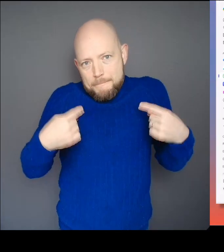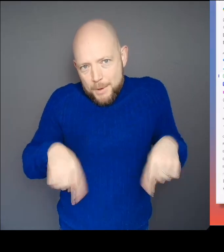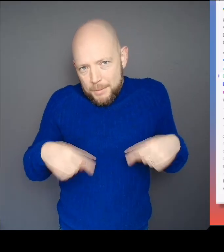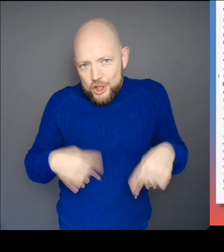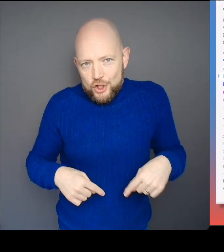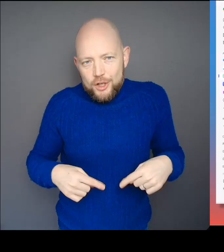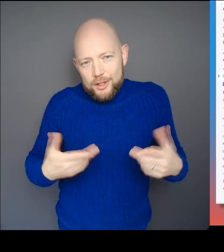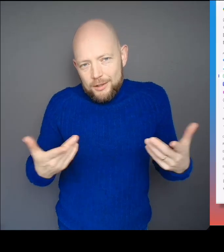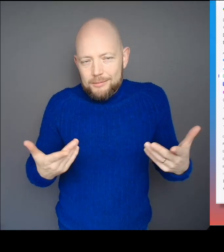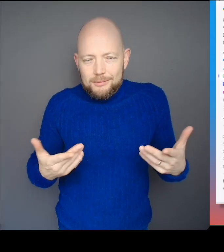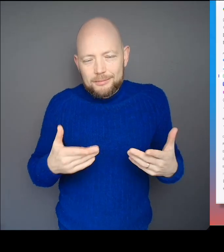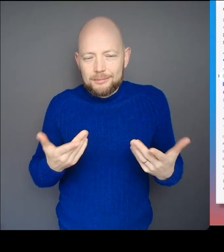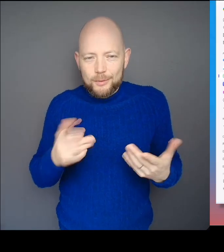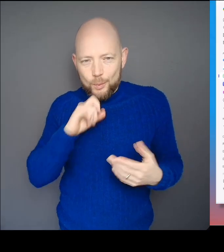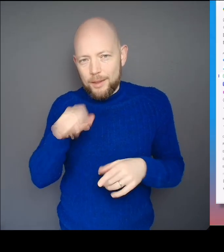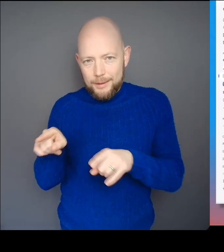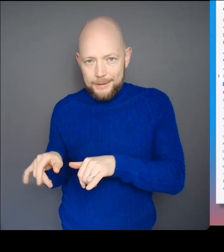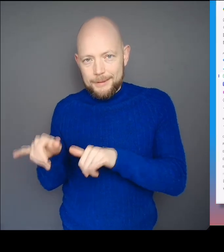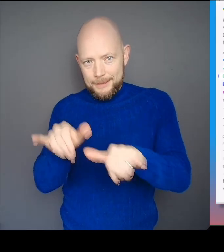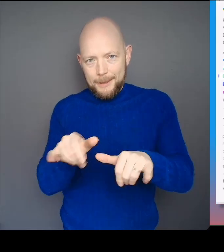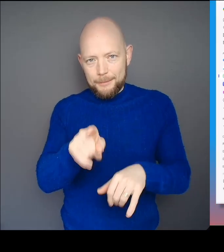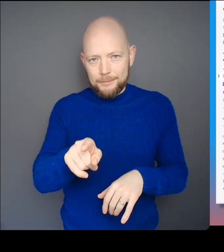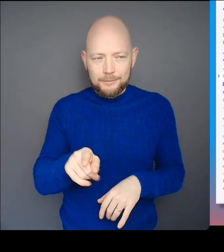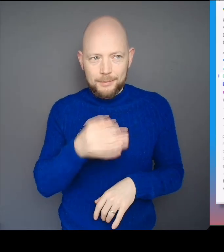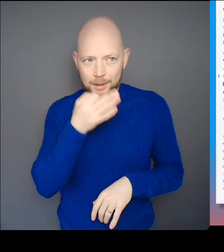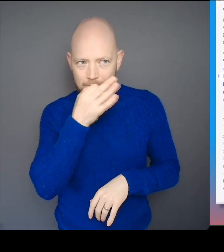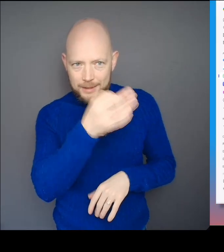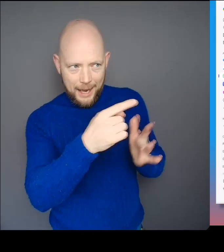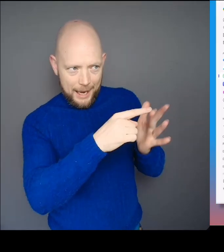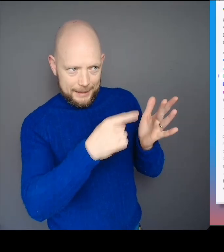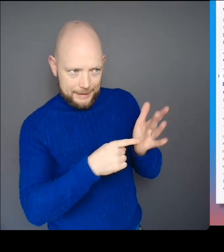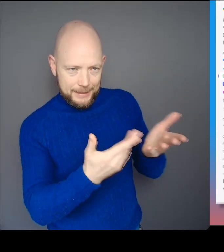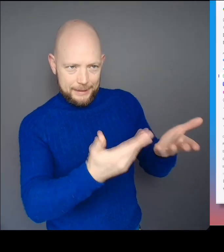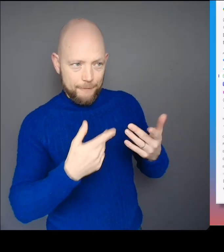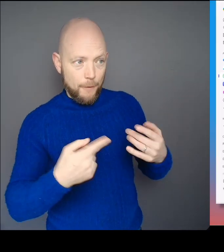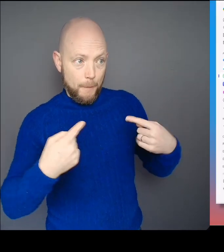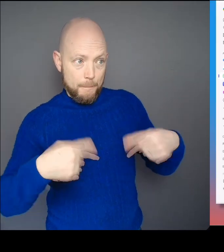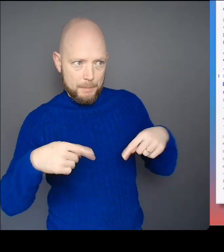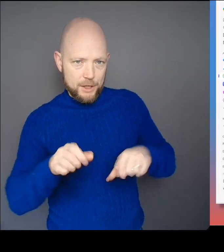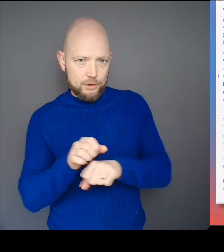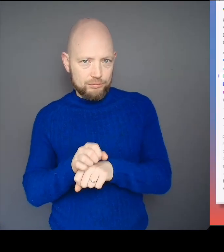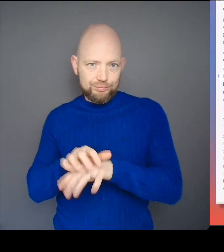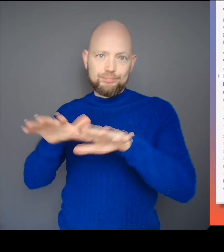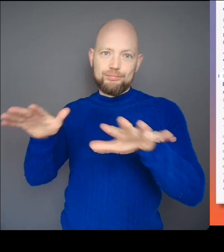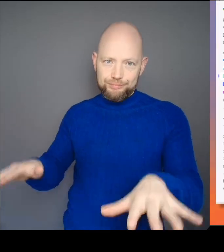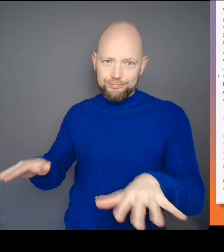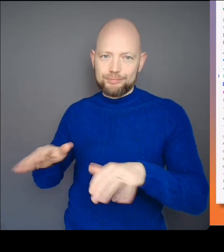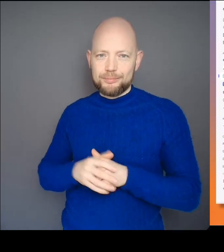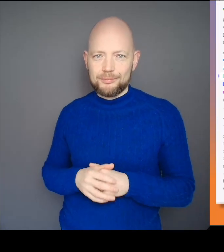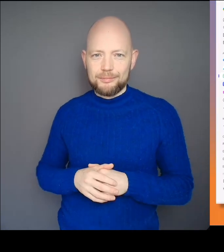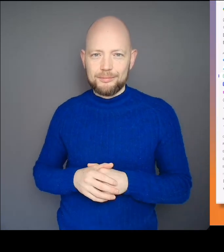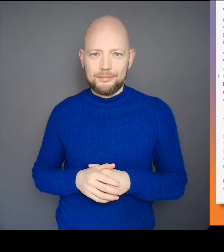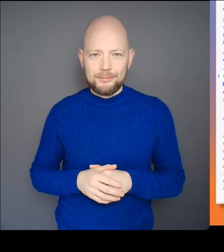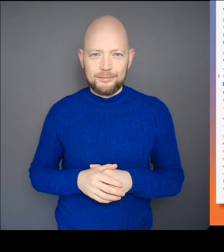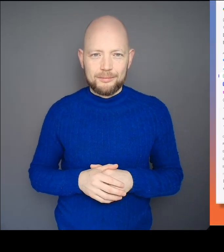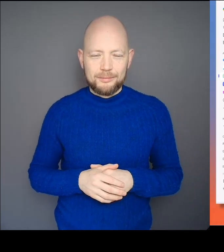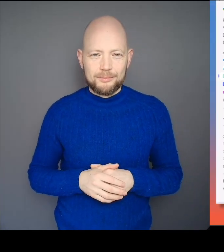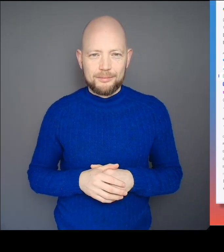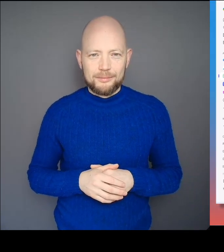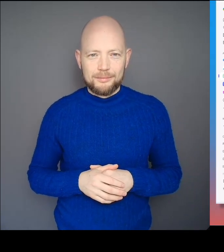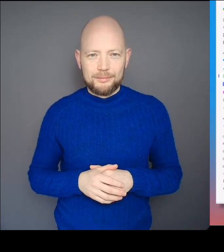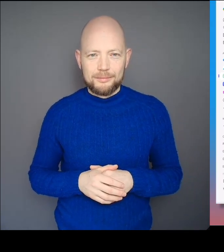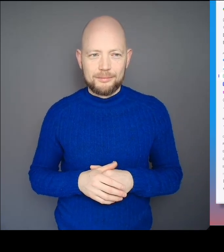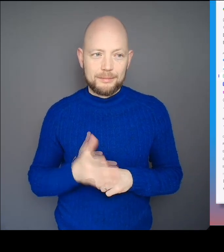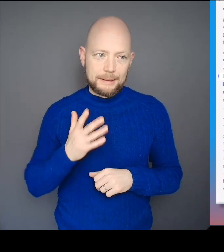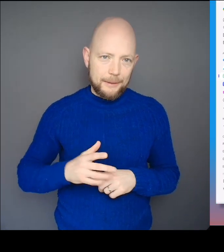obviously needs permission, governance, whatever in your organization. So you need to talk to your IT people about that, because they can have global settings